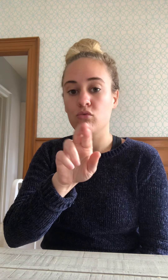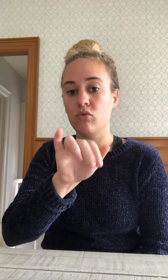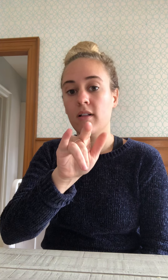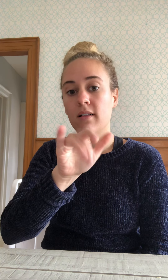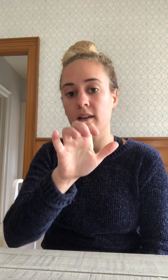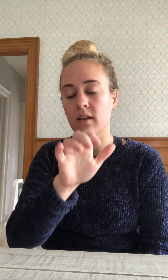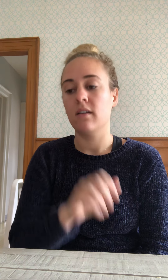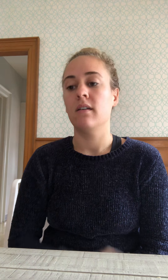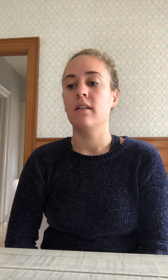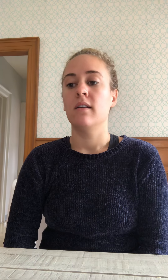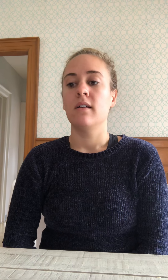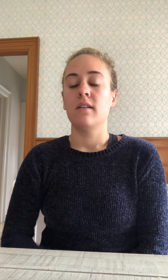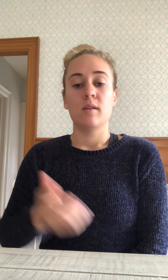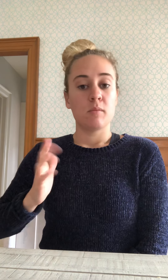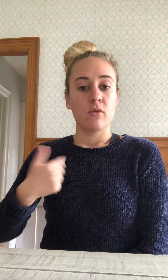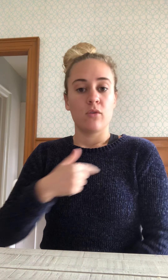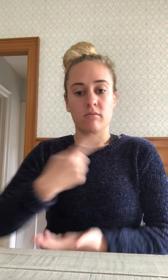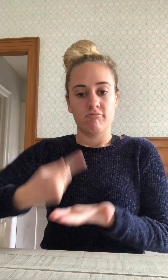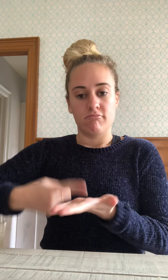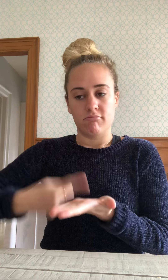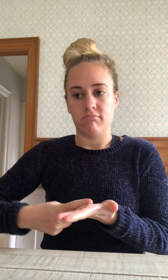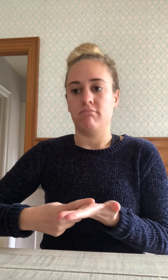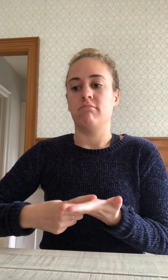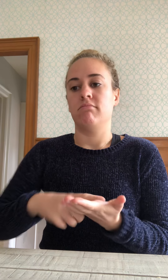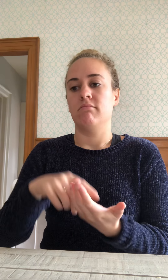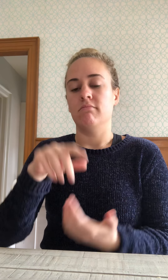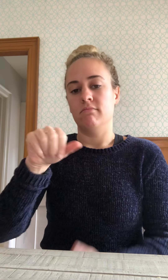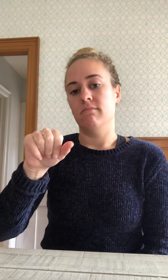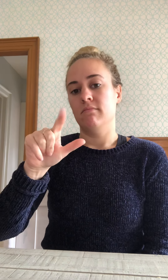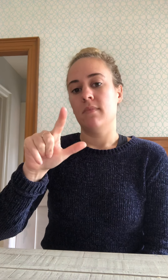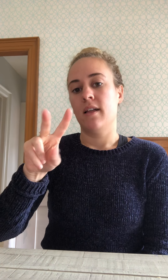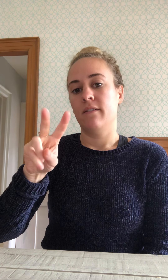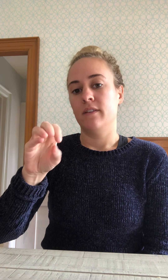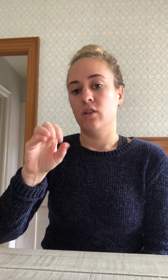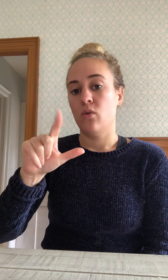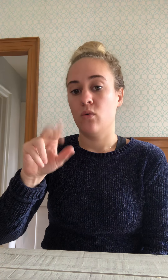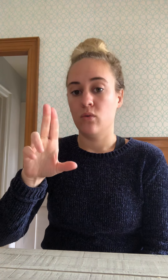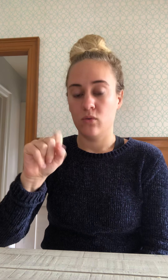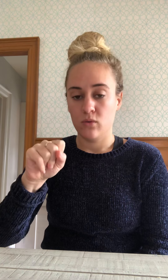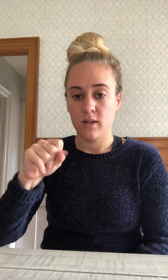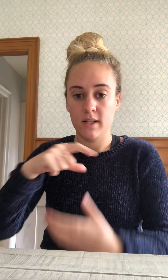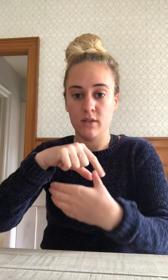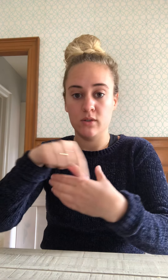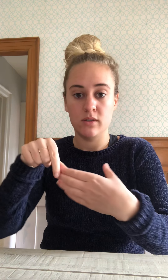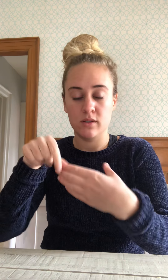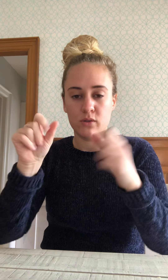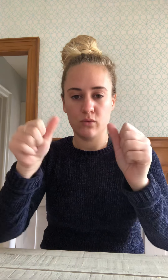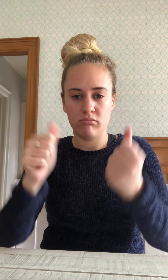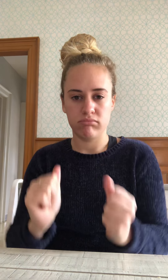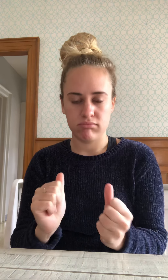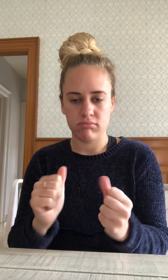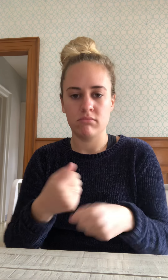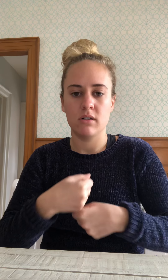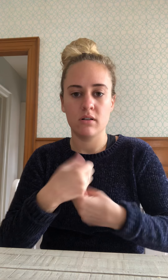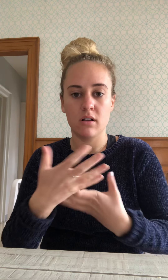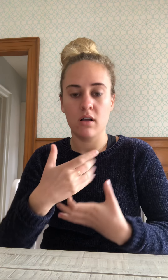We talked before about the alveolus resorbing and causing a rocking on the center of the palate. And you can see